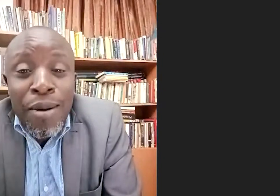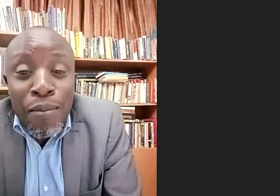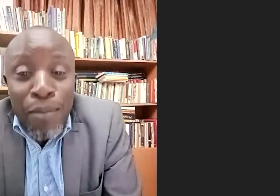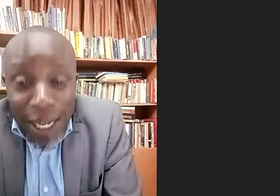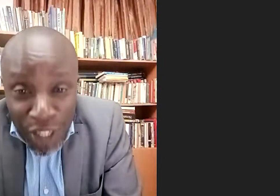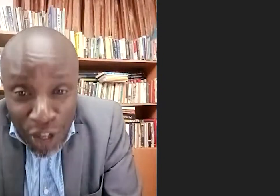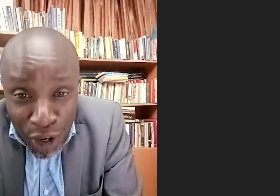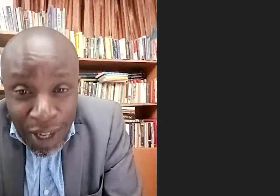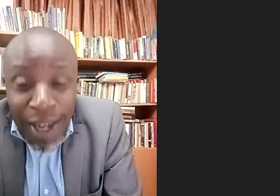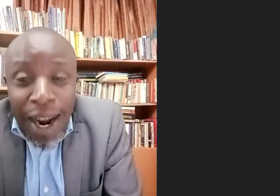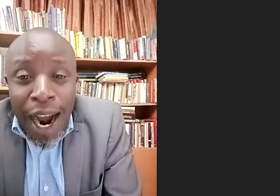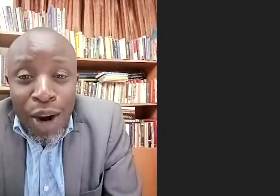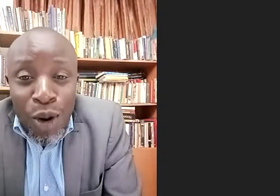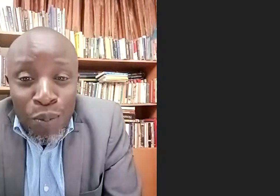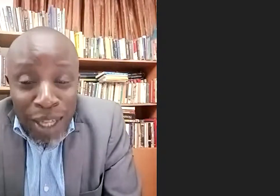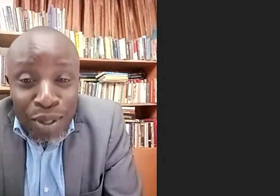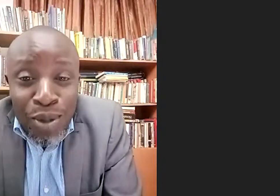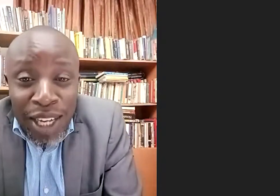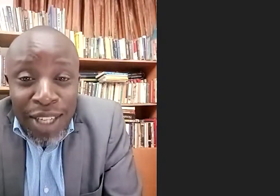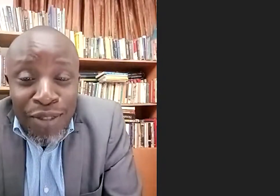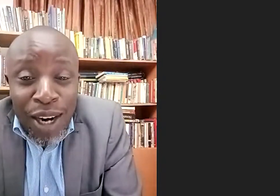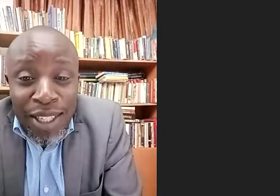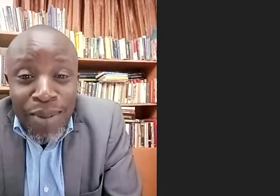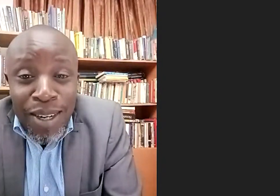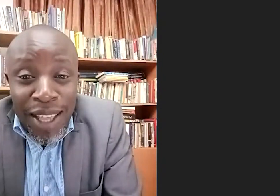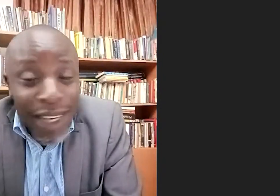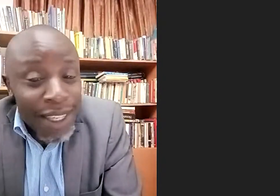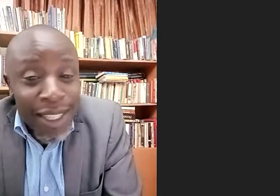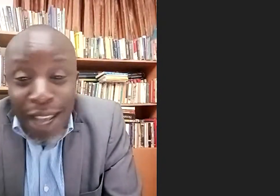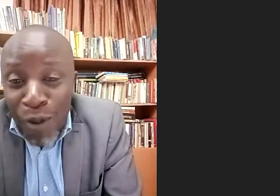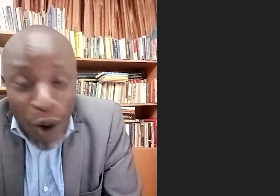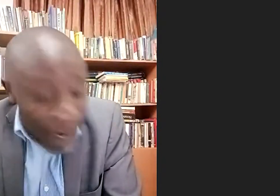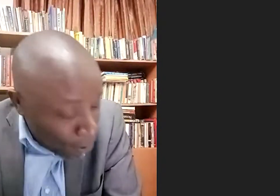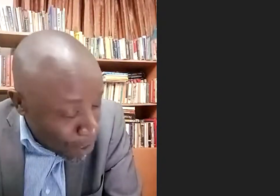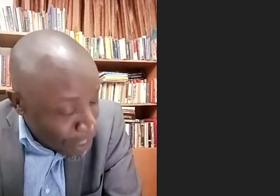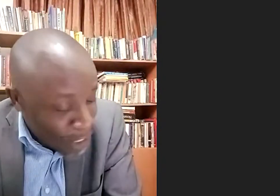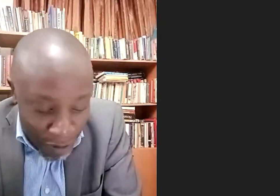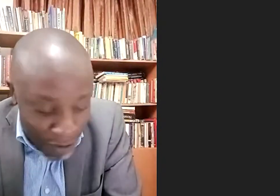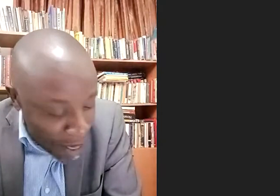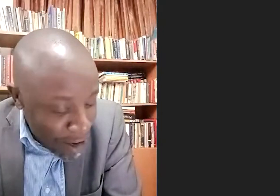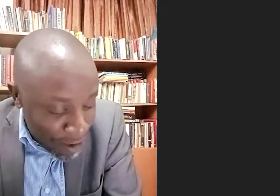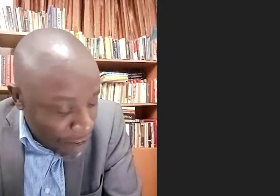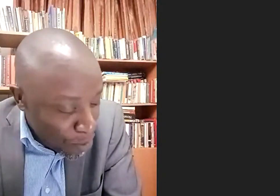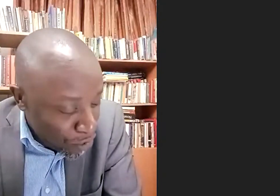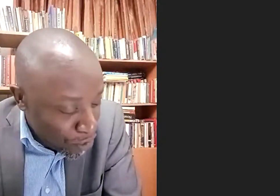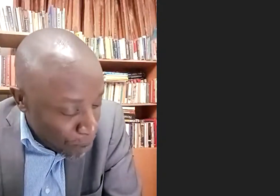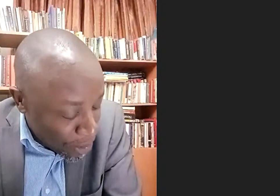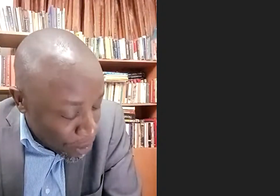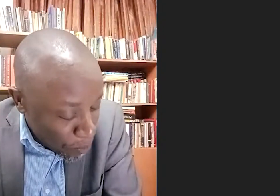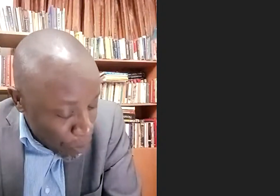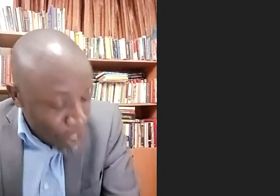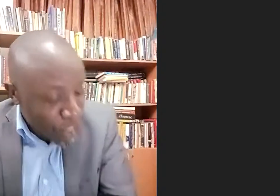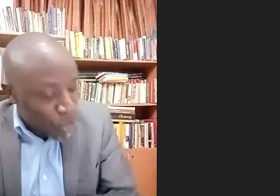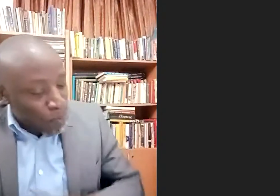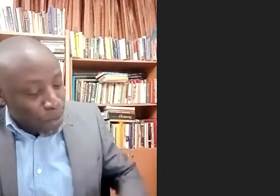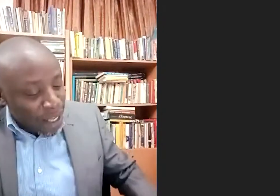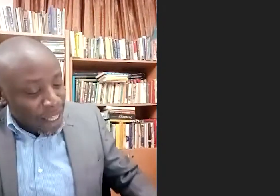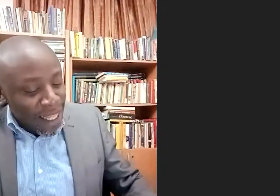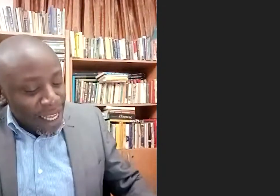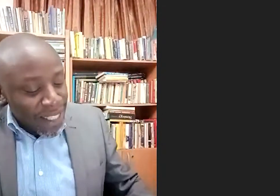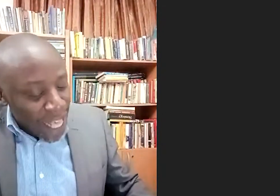very magical. I hope, James, you will take us for a seminar there. They are wonderful. It's a very, very beautiful place